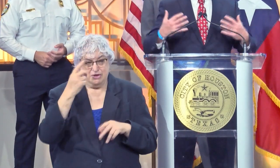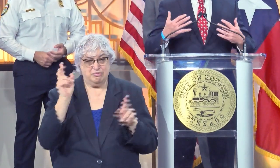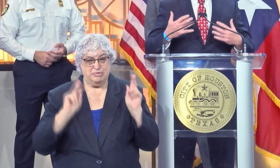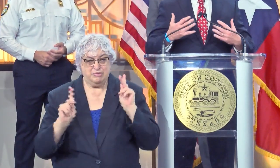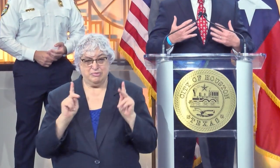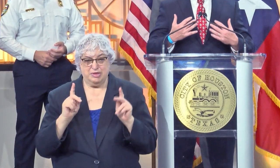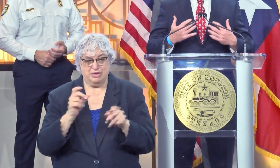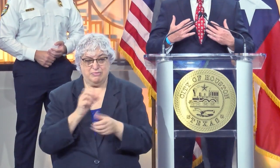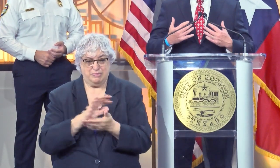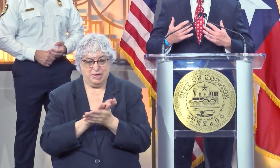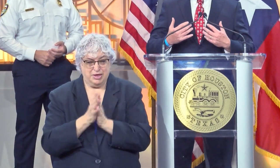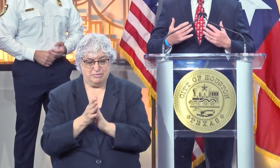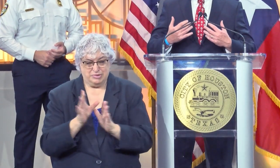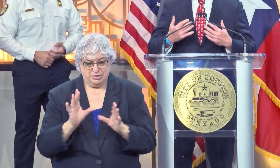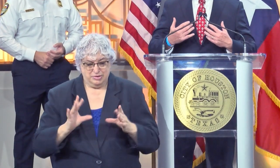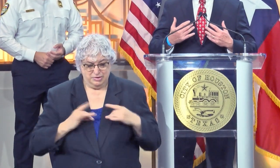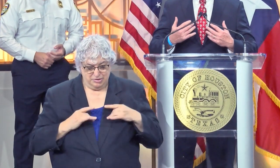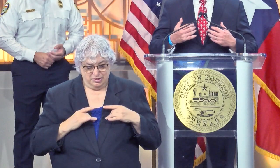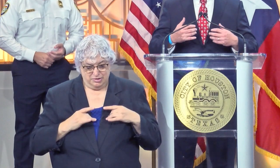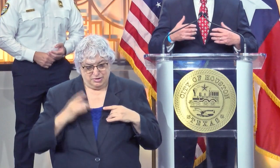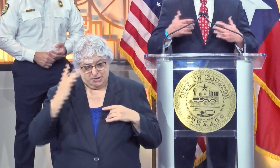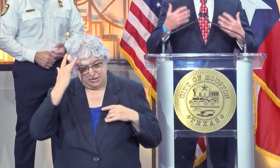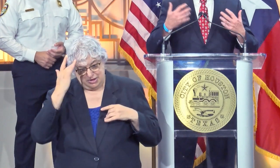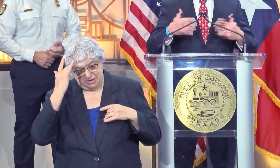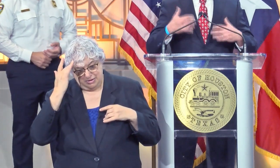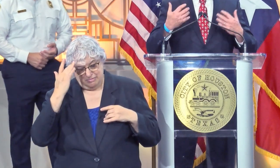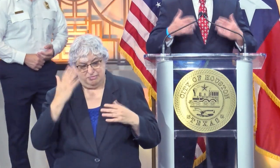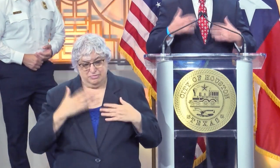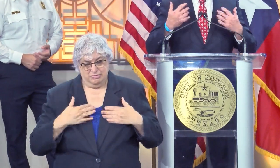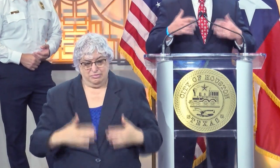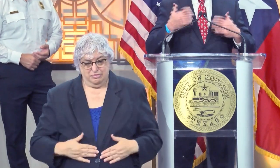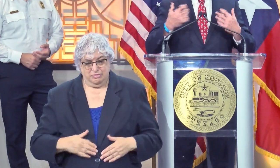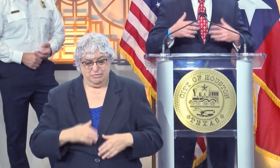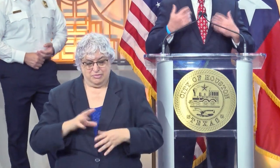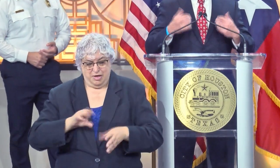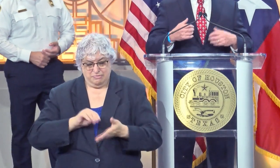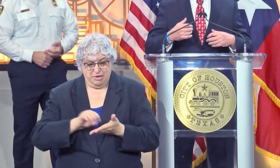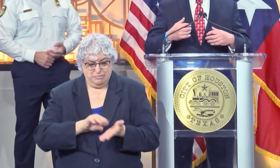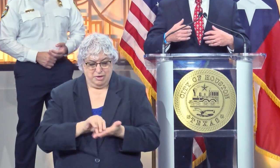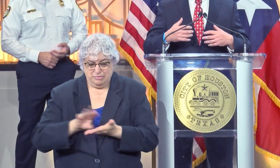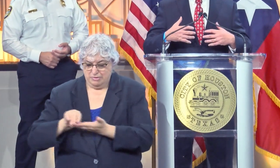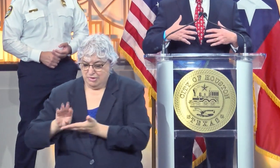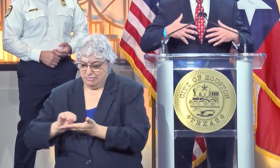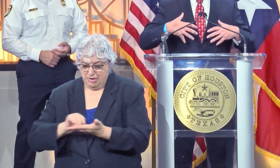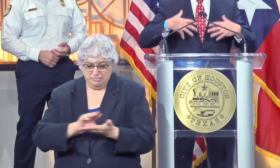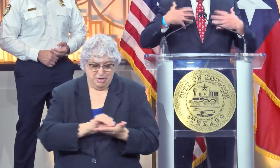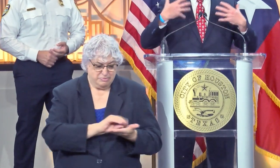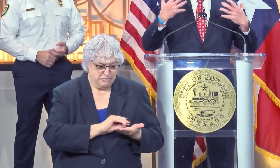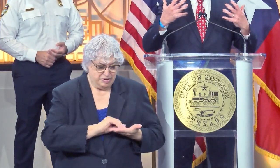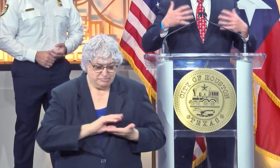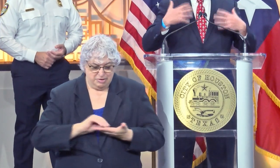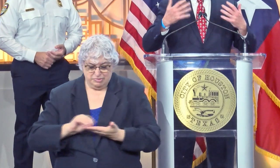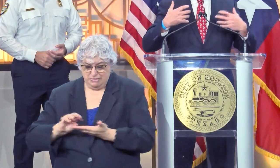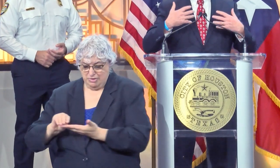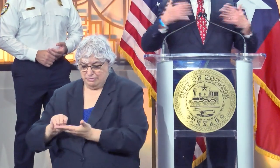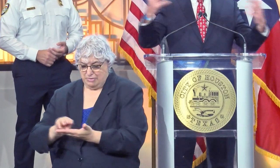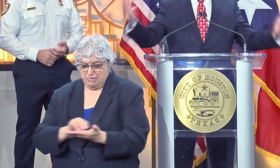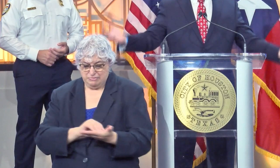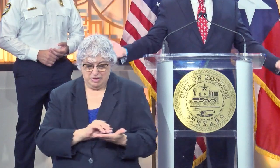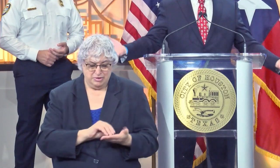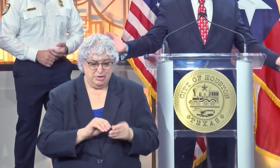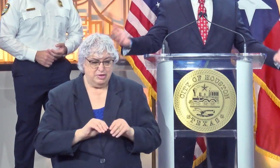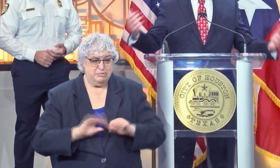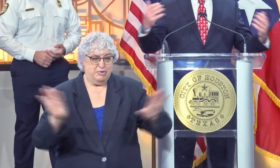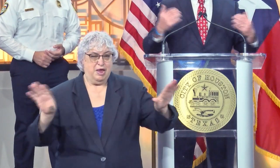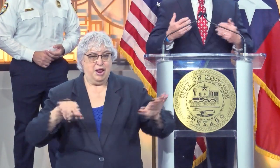Anytime somebody becomes infected with the virus, their body starts making copies of it. And this is why we get so much virus, we can then